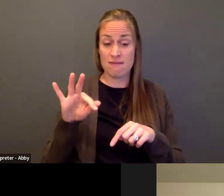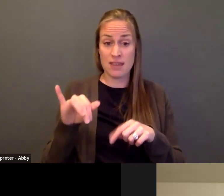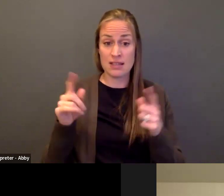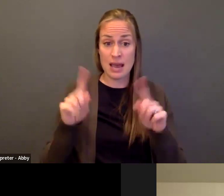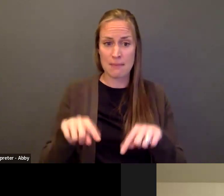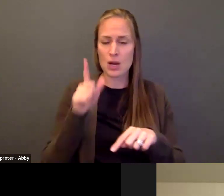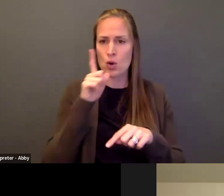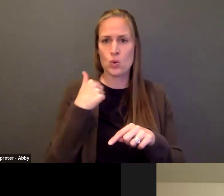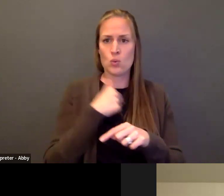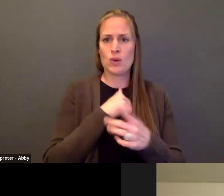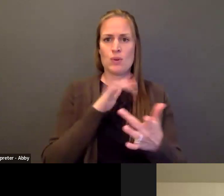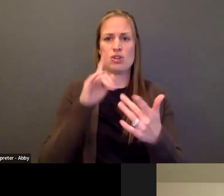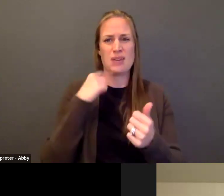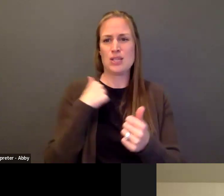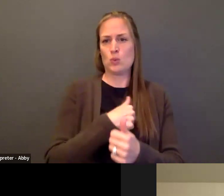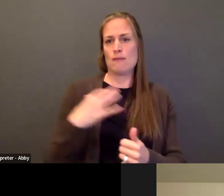voluntary?